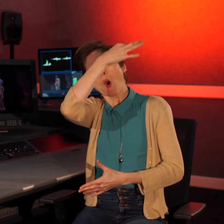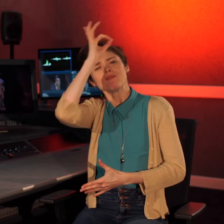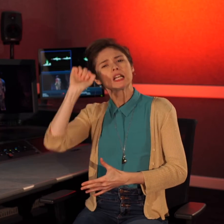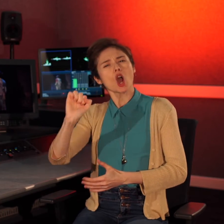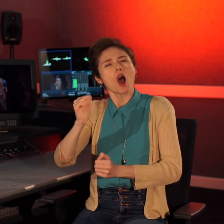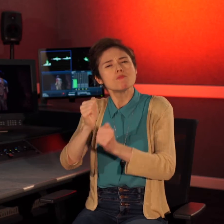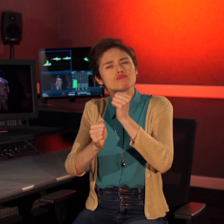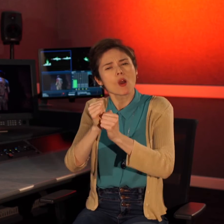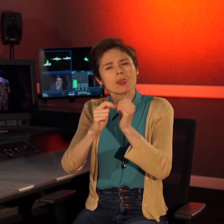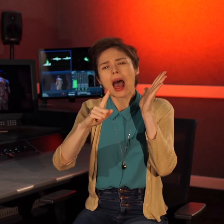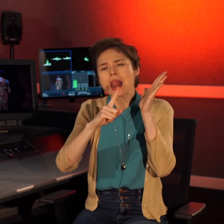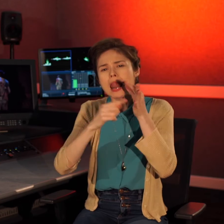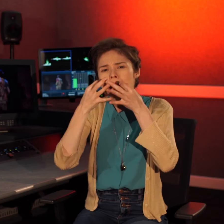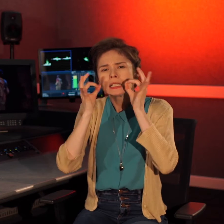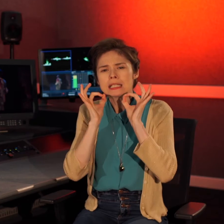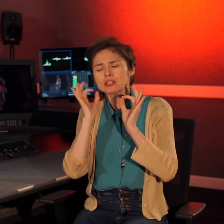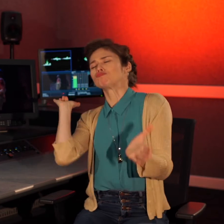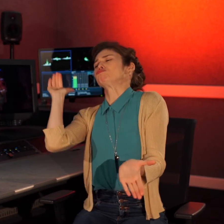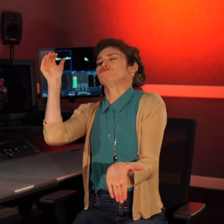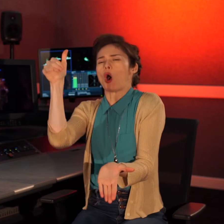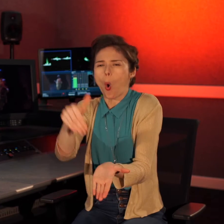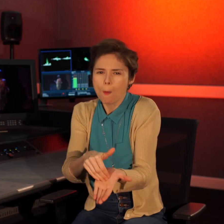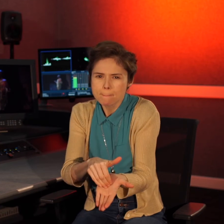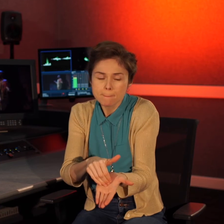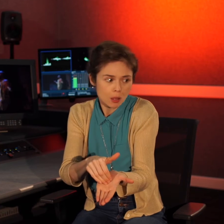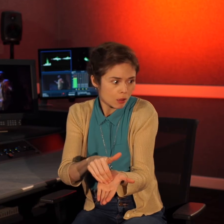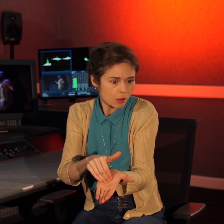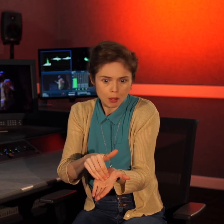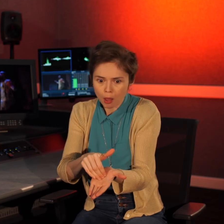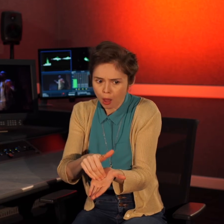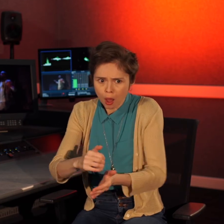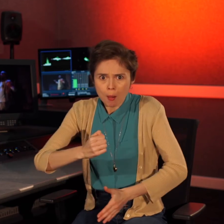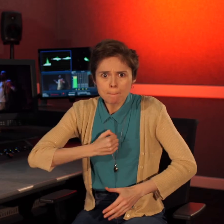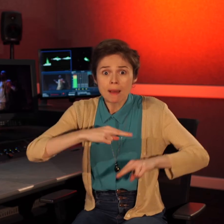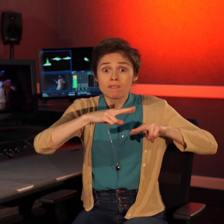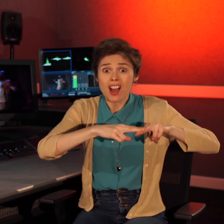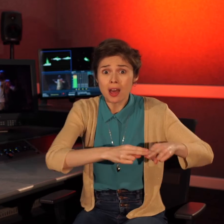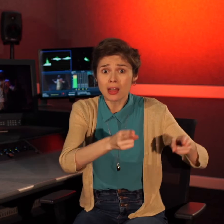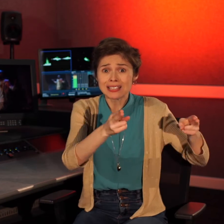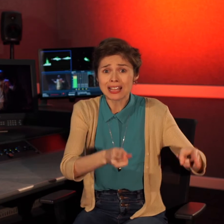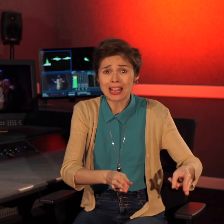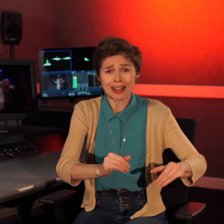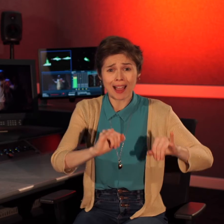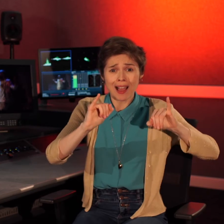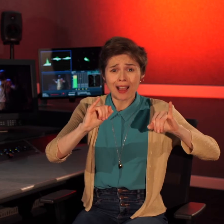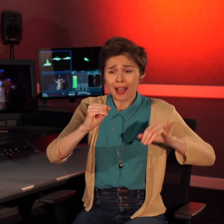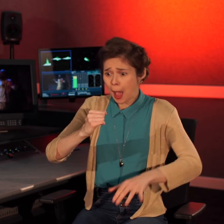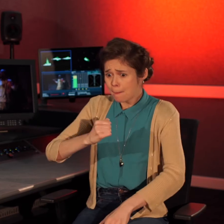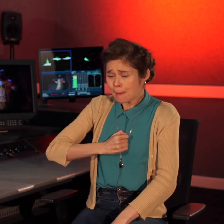Ophelia's brother Laertes comes home. He finds his father dead and his